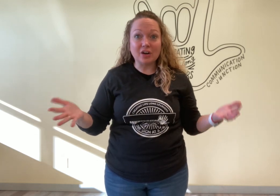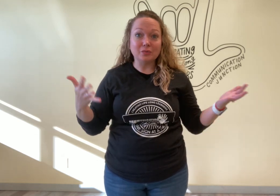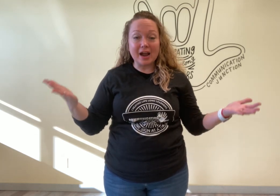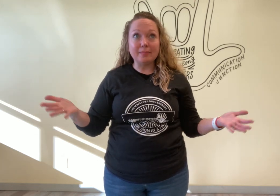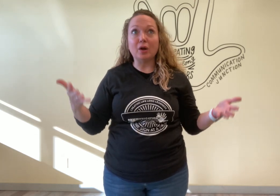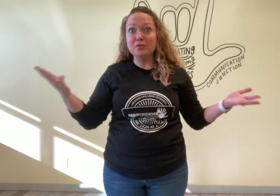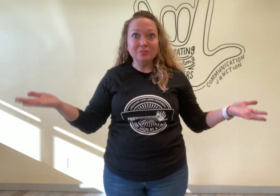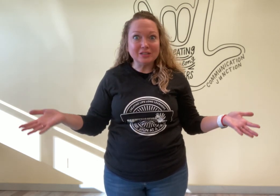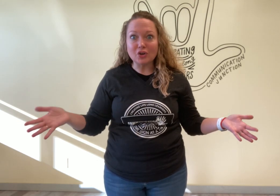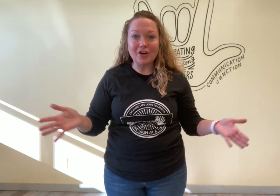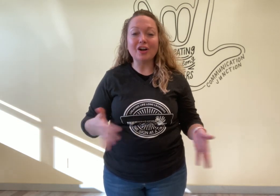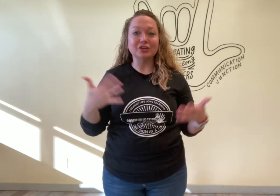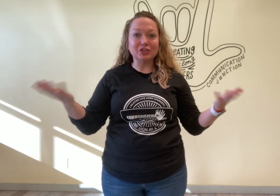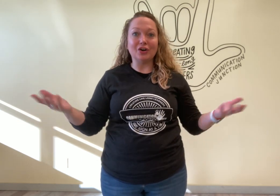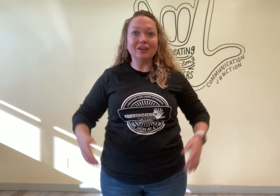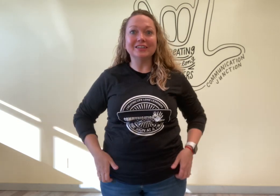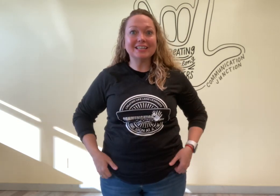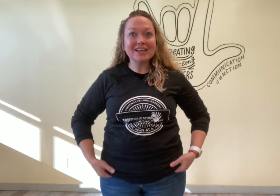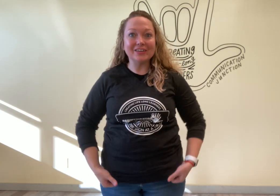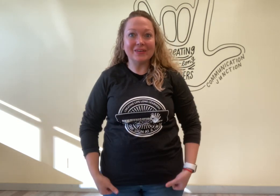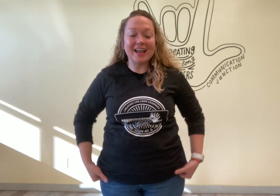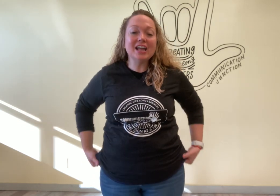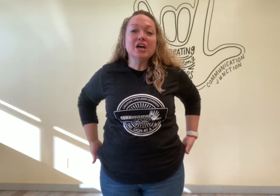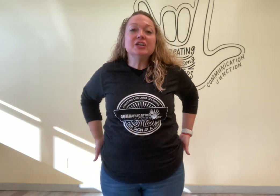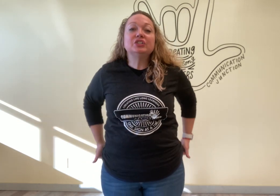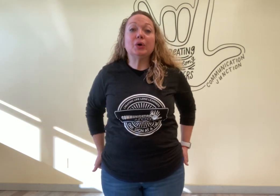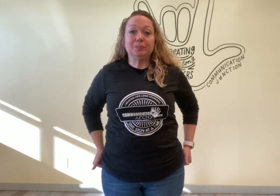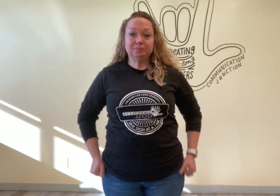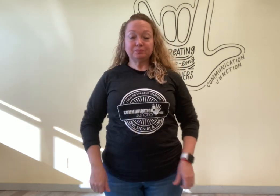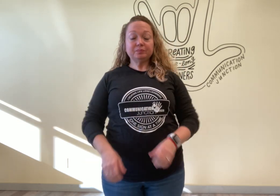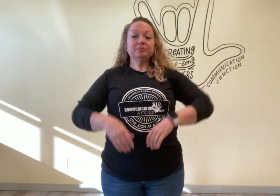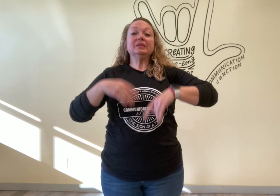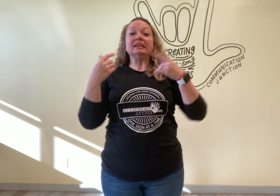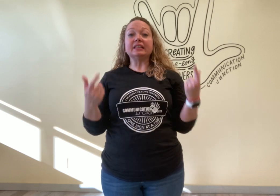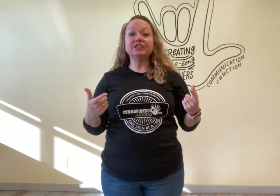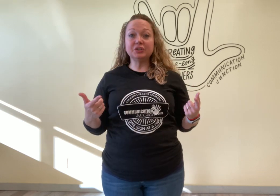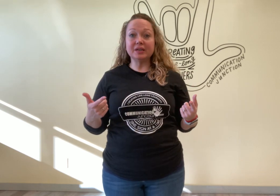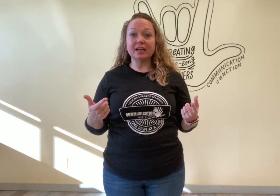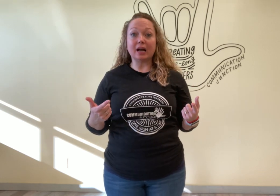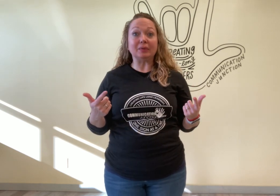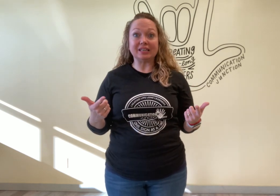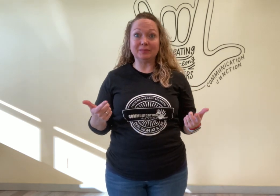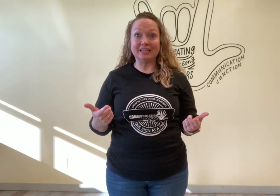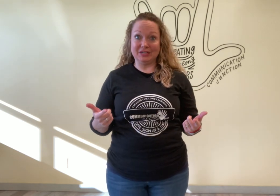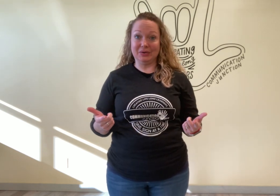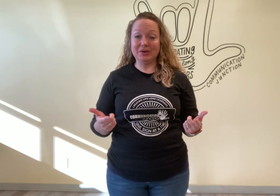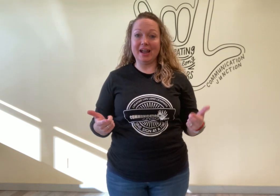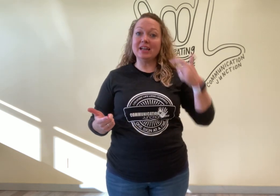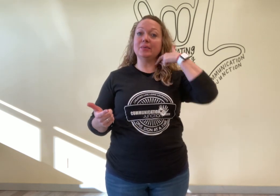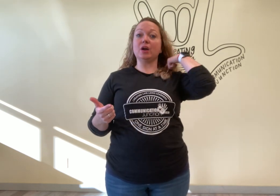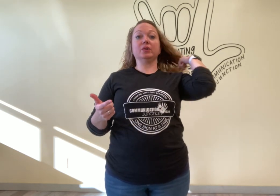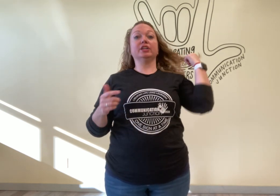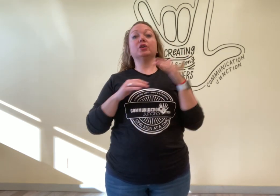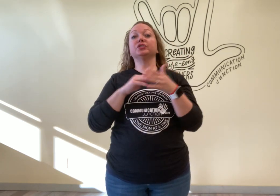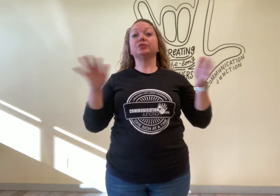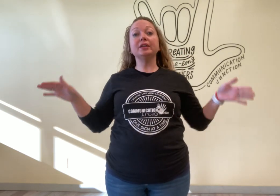rhyme, our movement song, our song all together, okay? So let's do it a couple of times together, okay? Here we go. We're gonna go straight